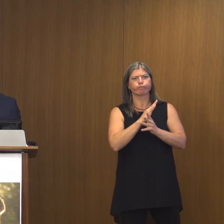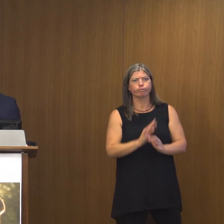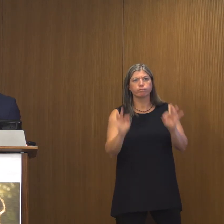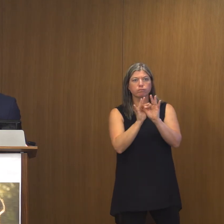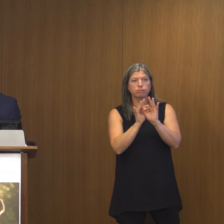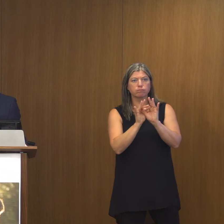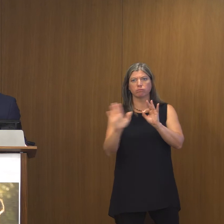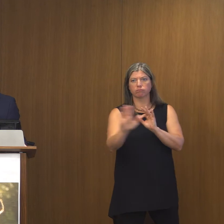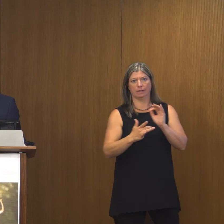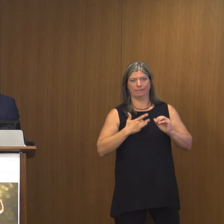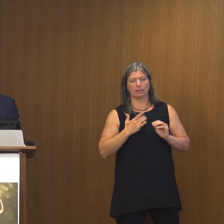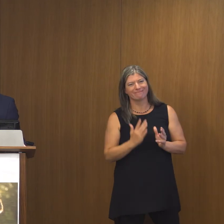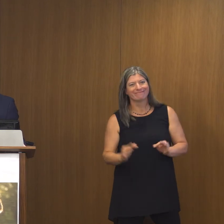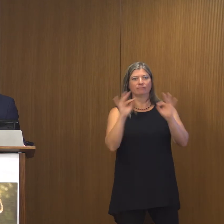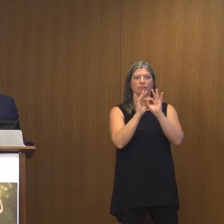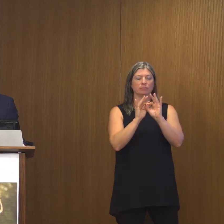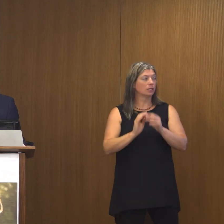grassroots organizations found.